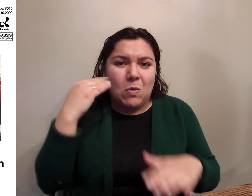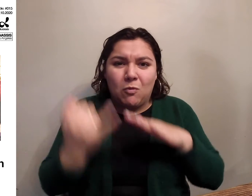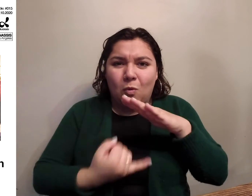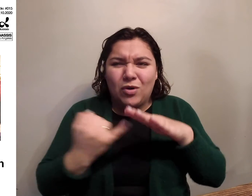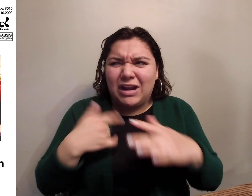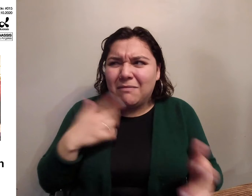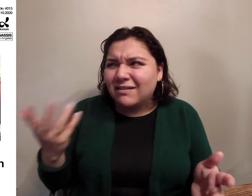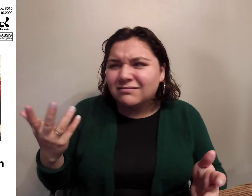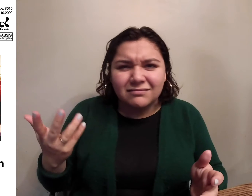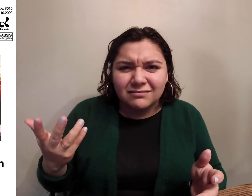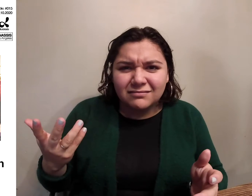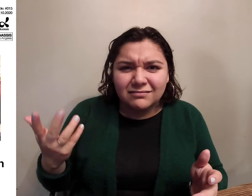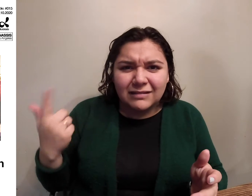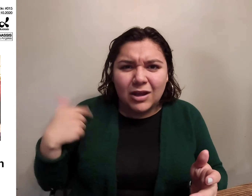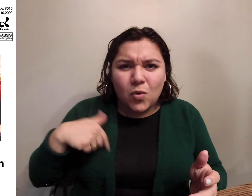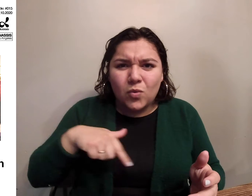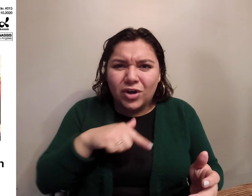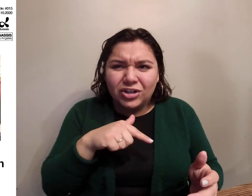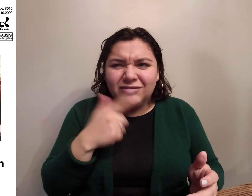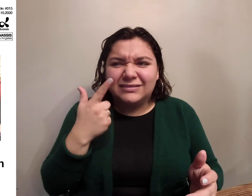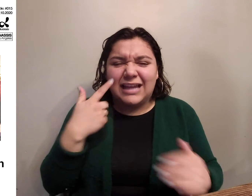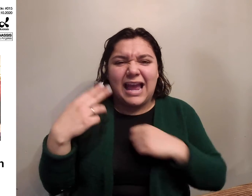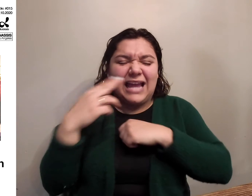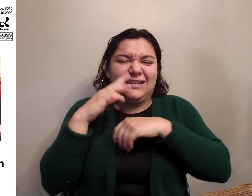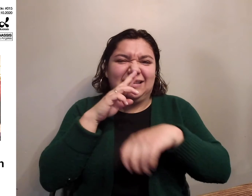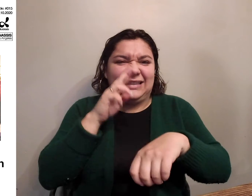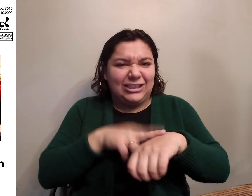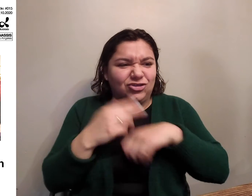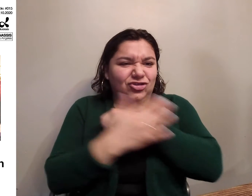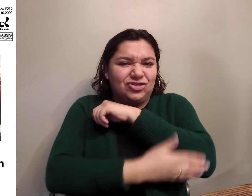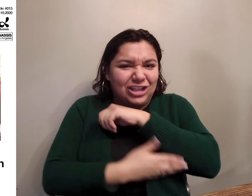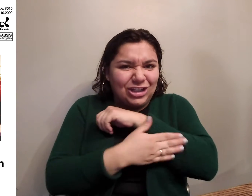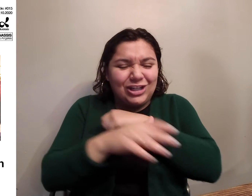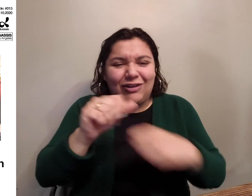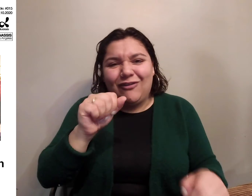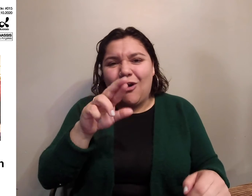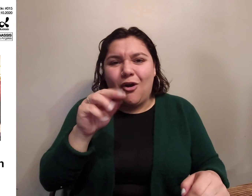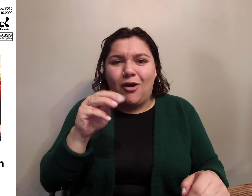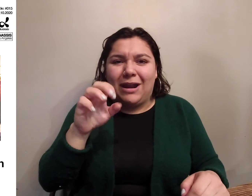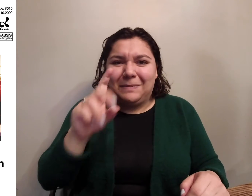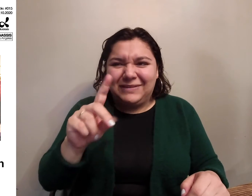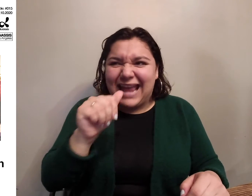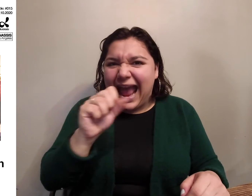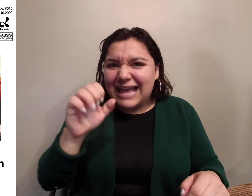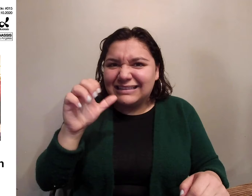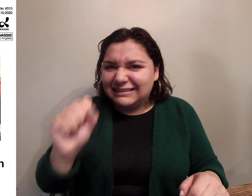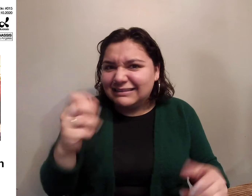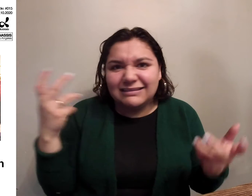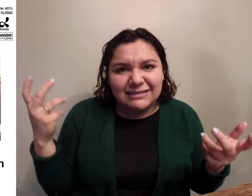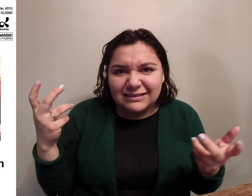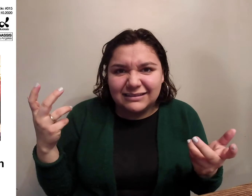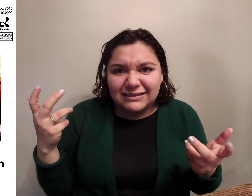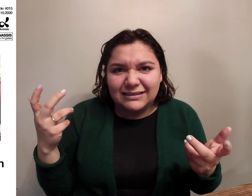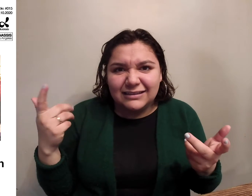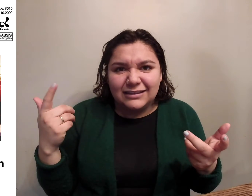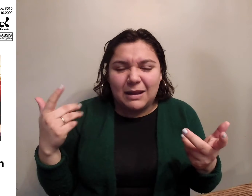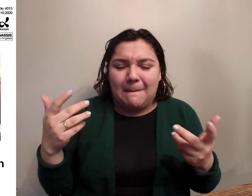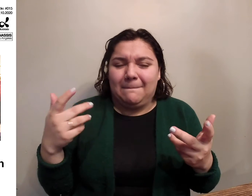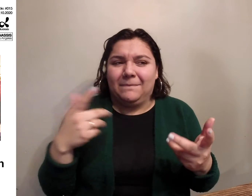a nation of armed asses. That's what it feels like right now. Sorry, I had to laugh.